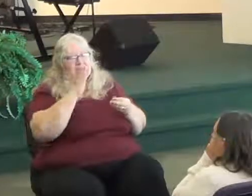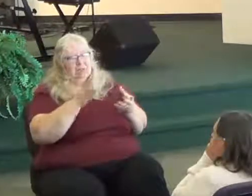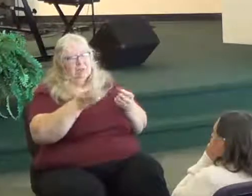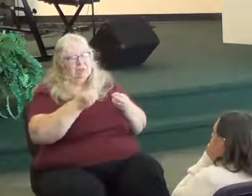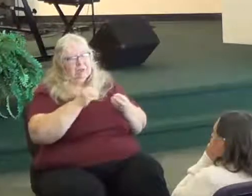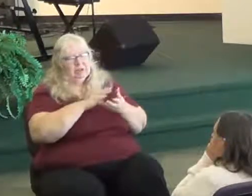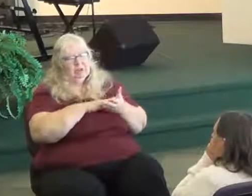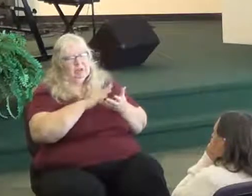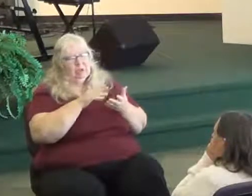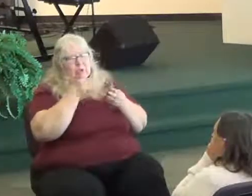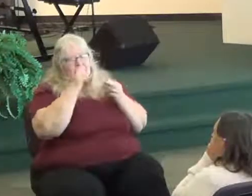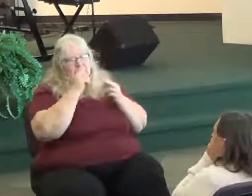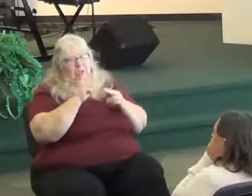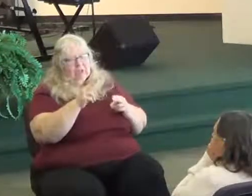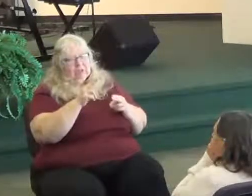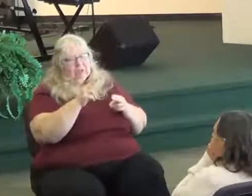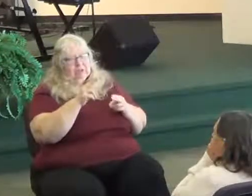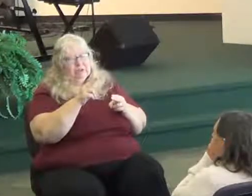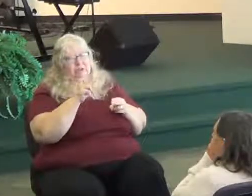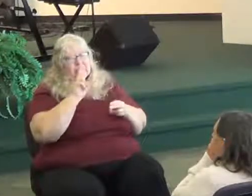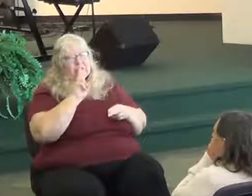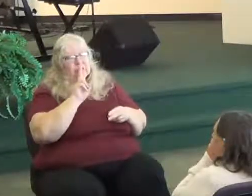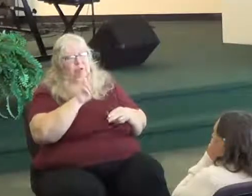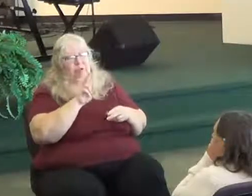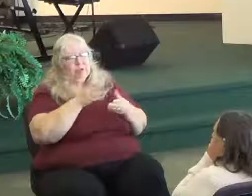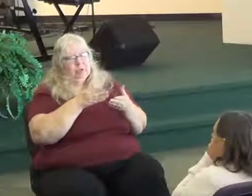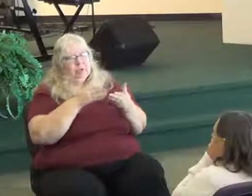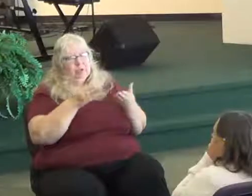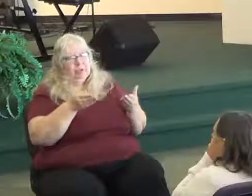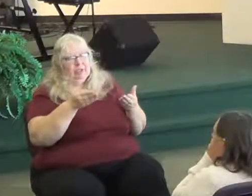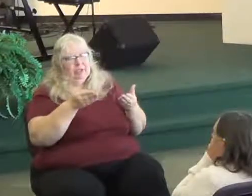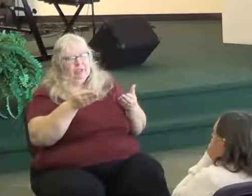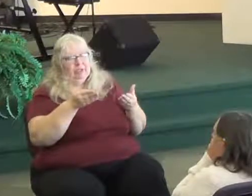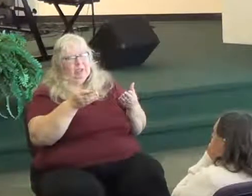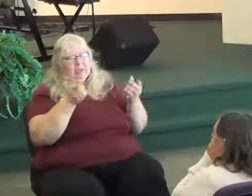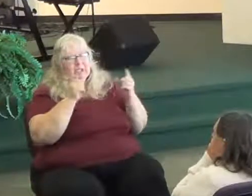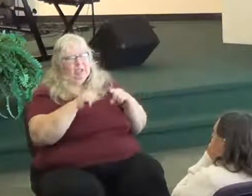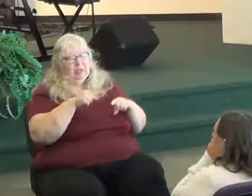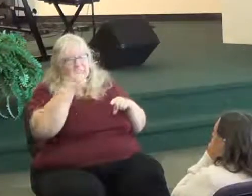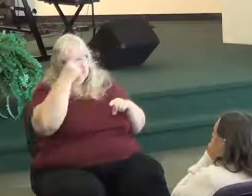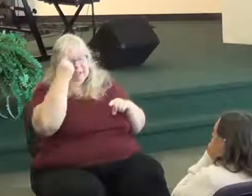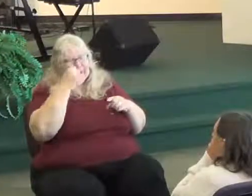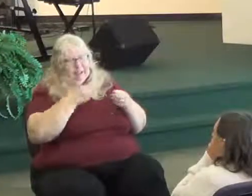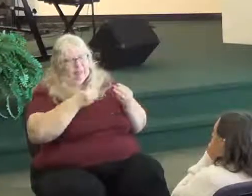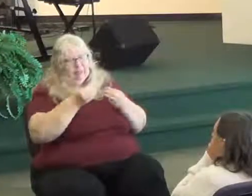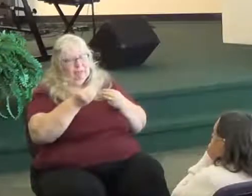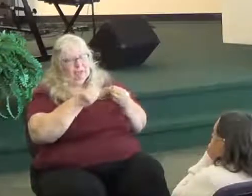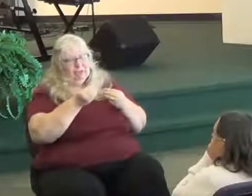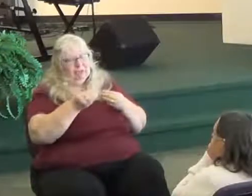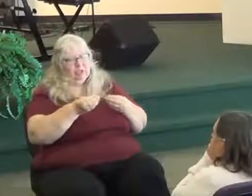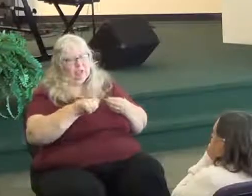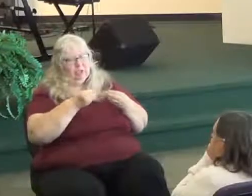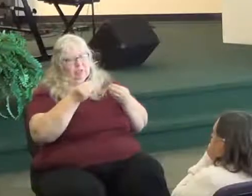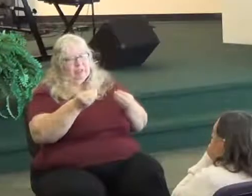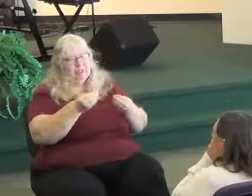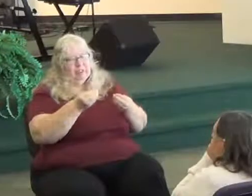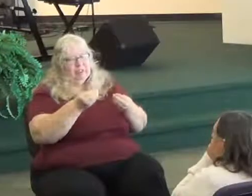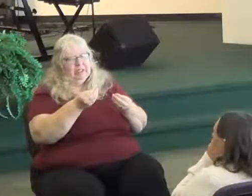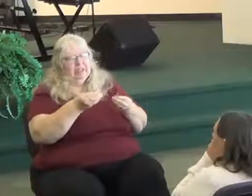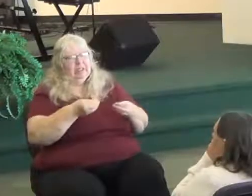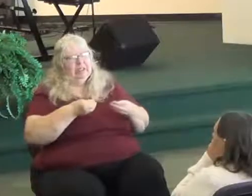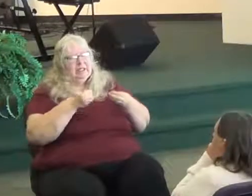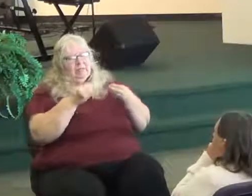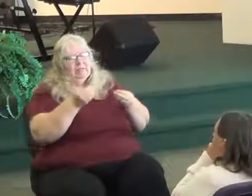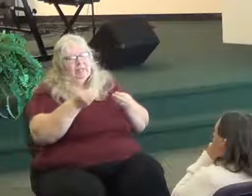for. So two things will result from this ministry of giving. Giving is a ministry, church. Every one of you